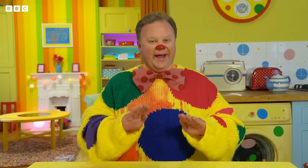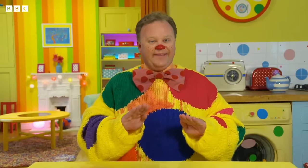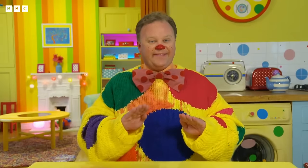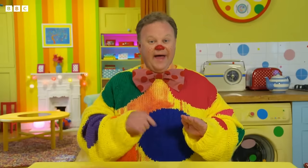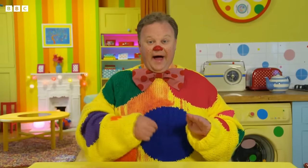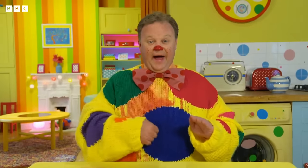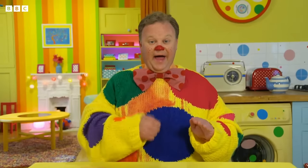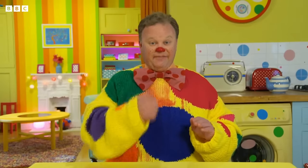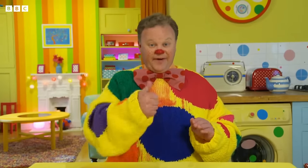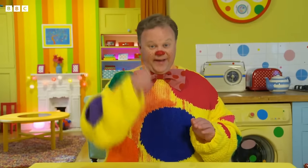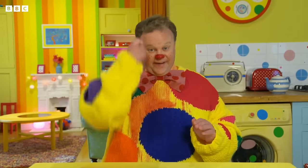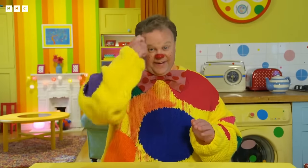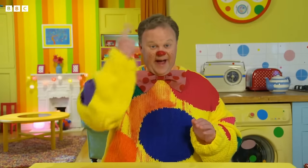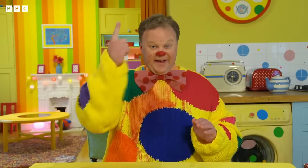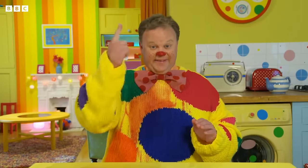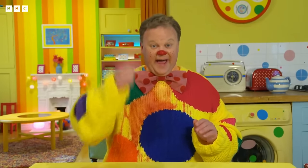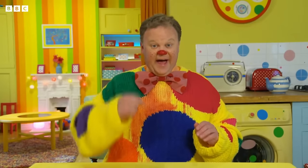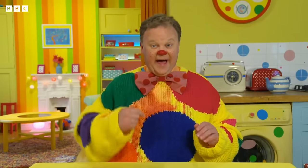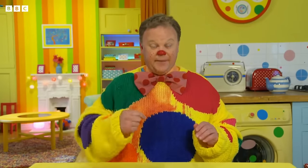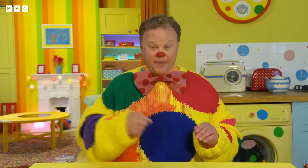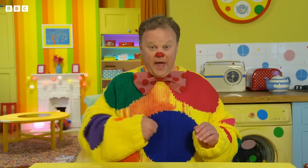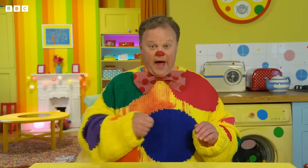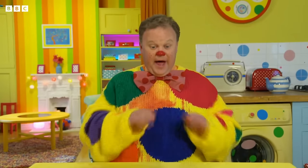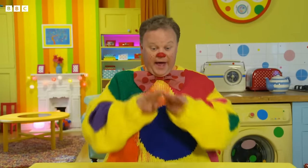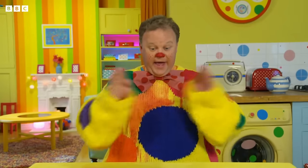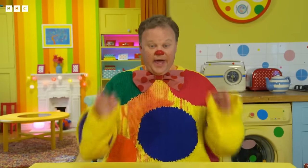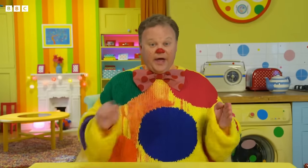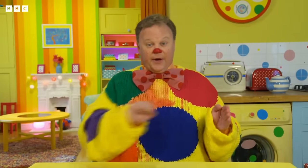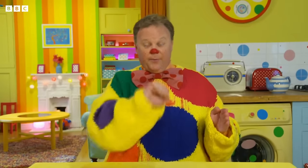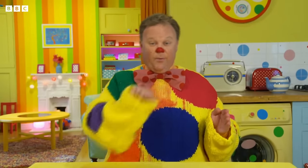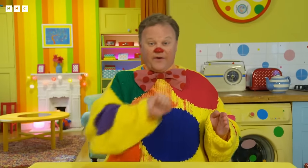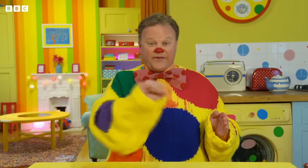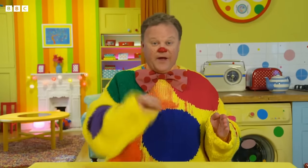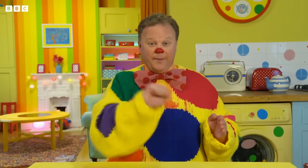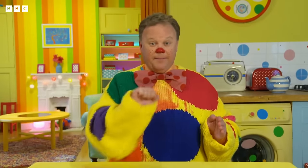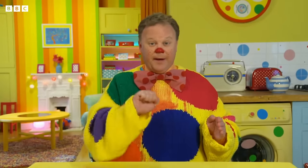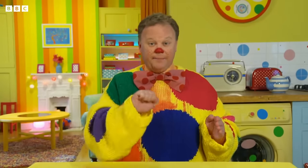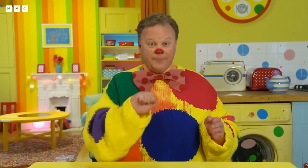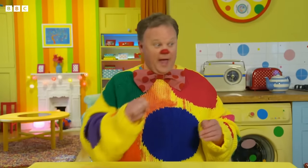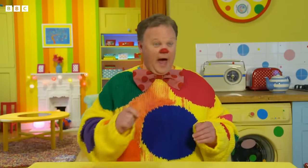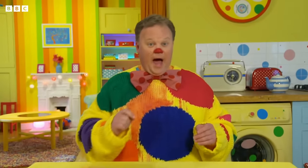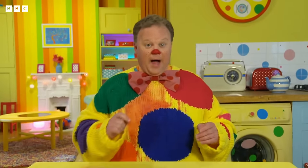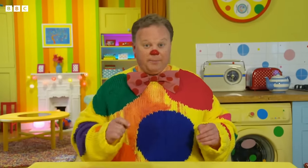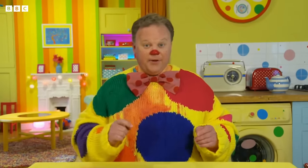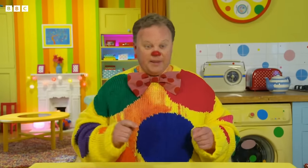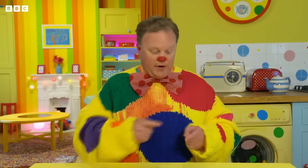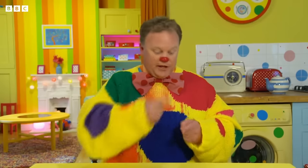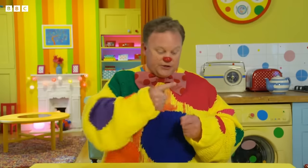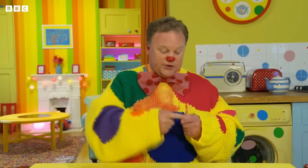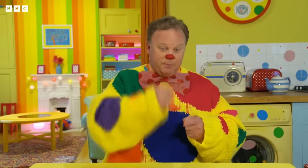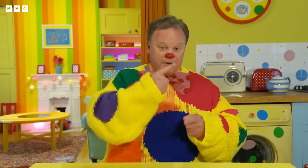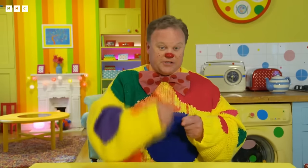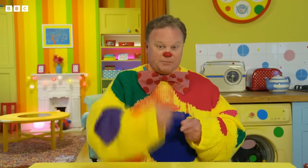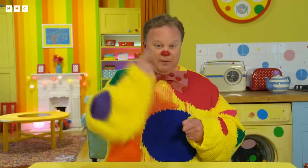Wait, I've got a good idea. I can wash them. I'll put them on a super